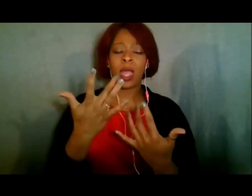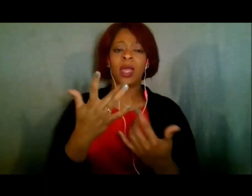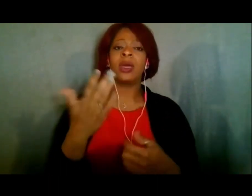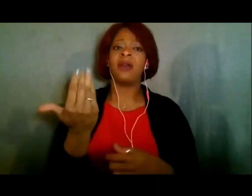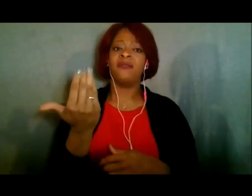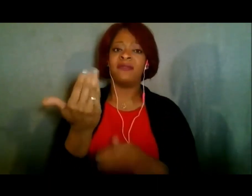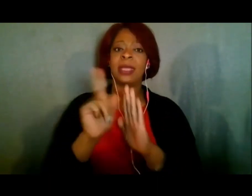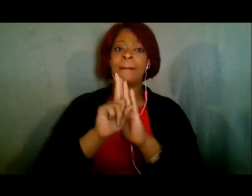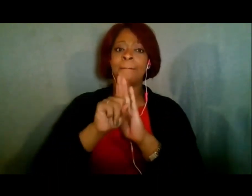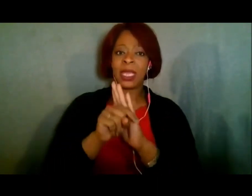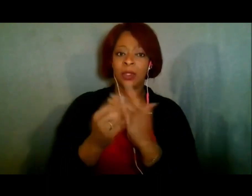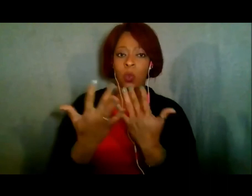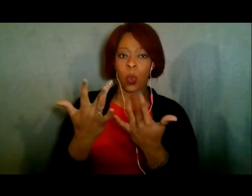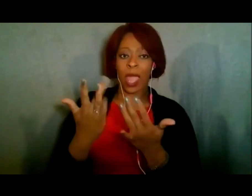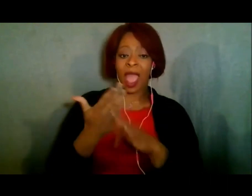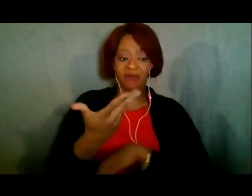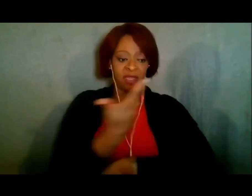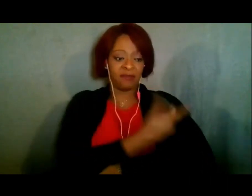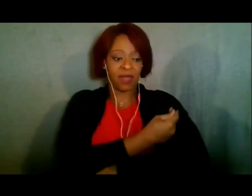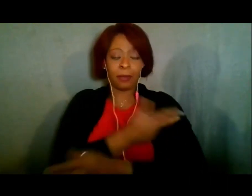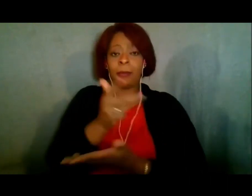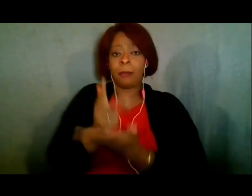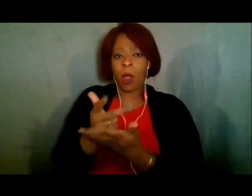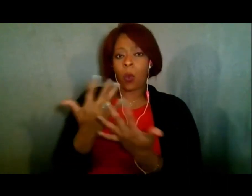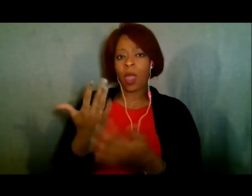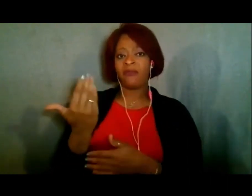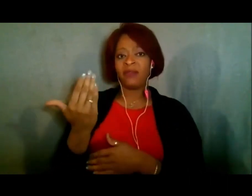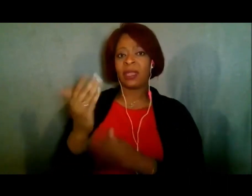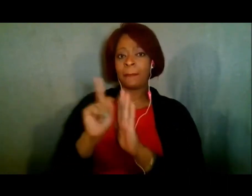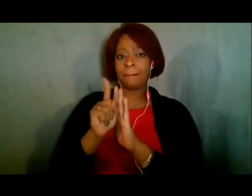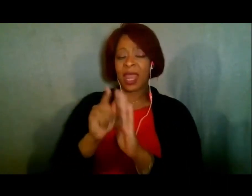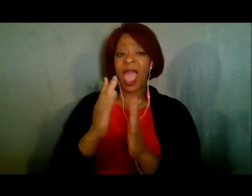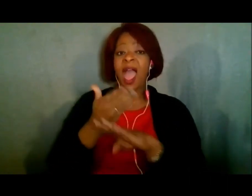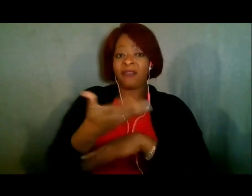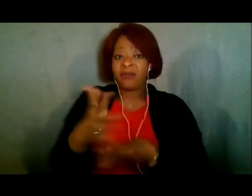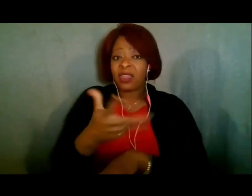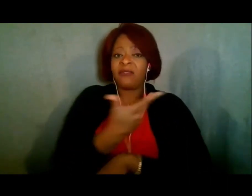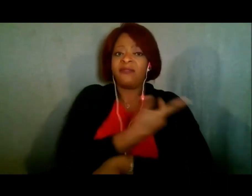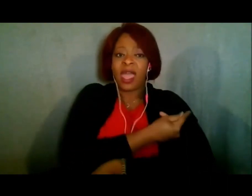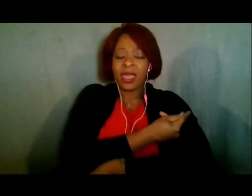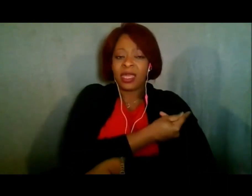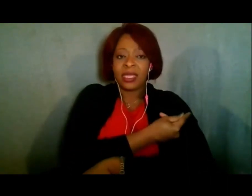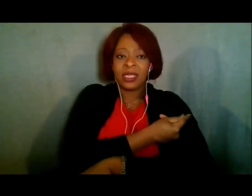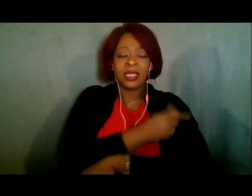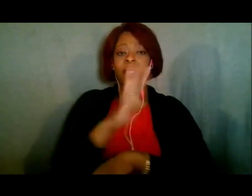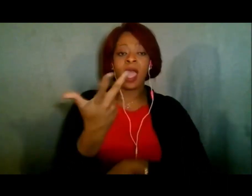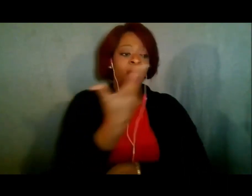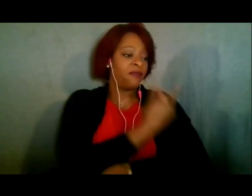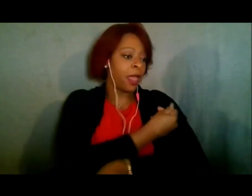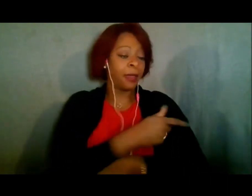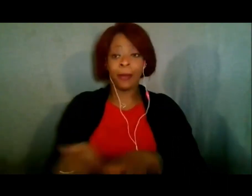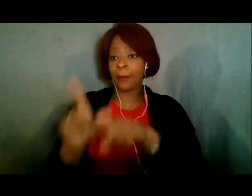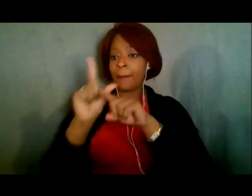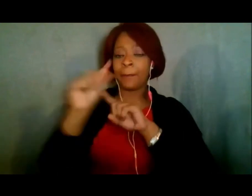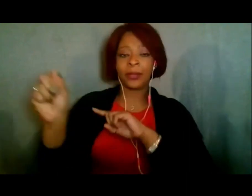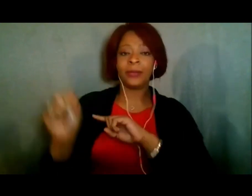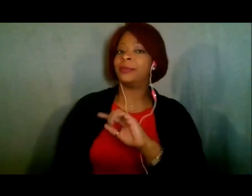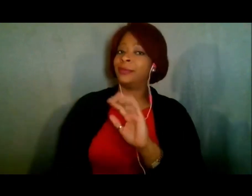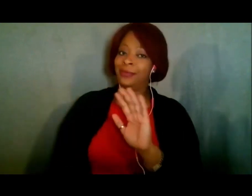15 minutes after vaccination. So don't get your vaccine and plan on running out.